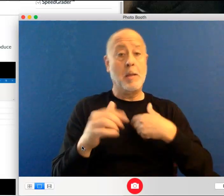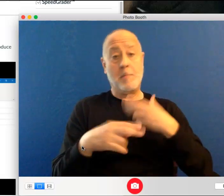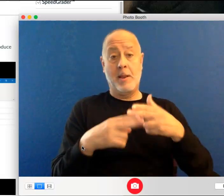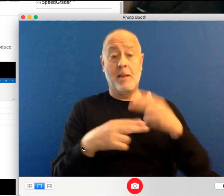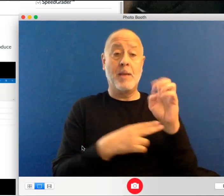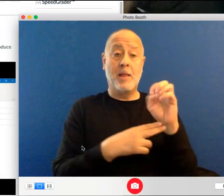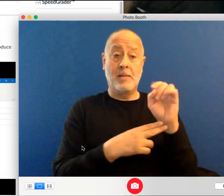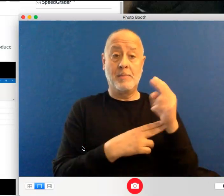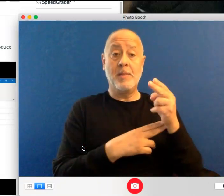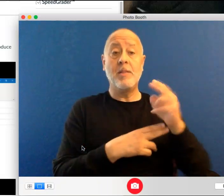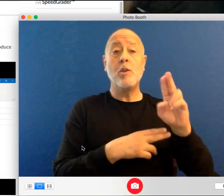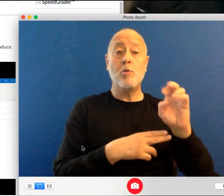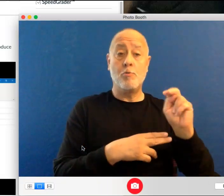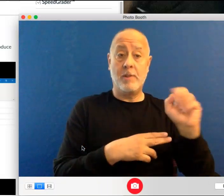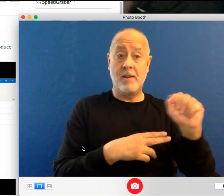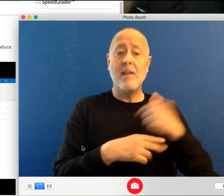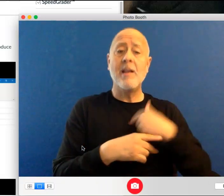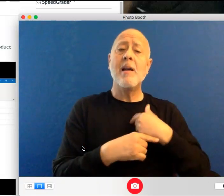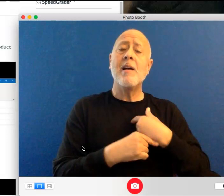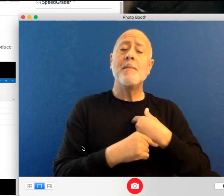Urita, and